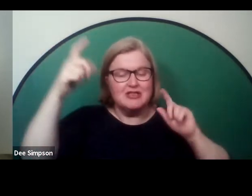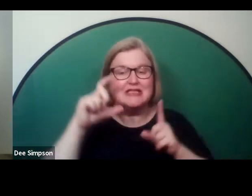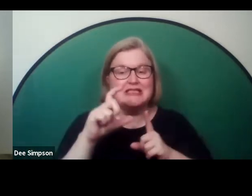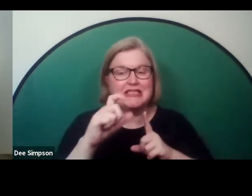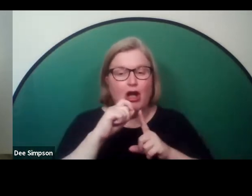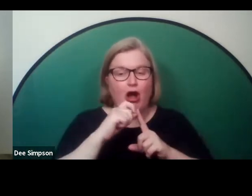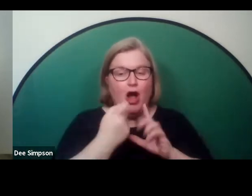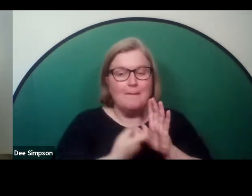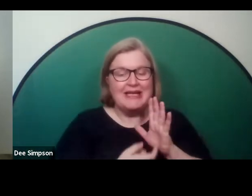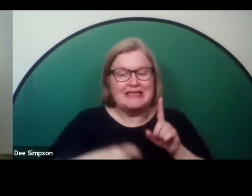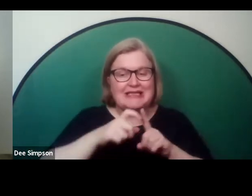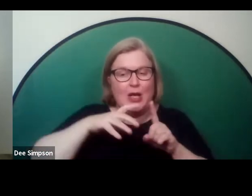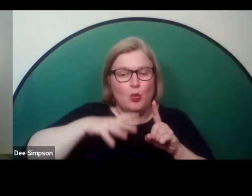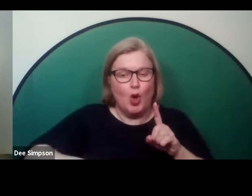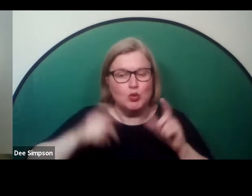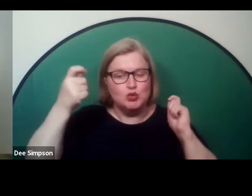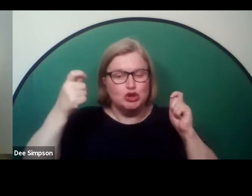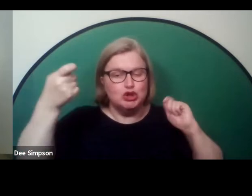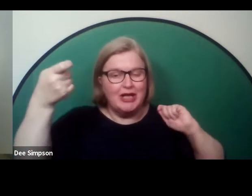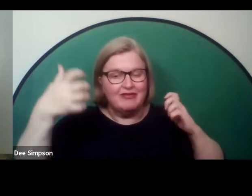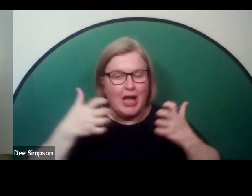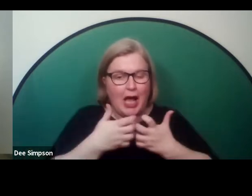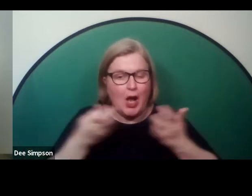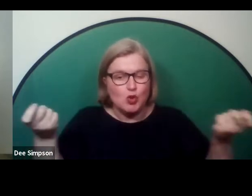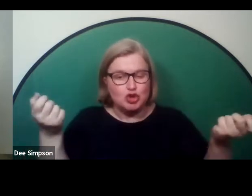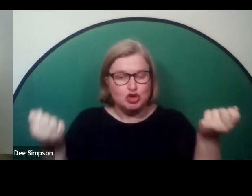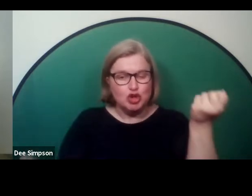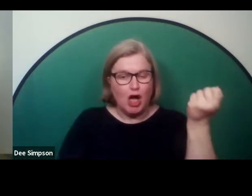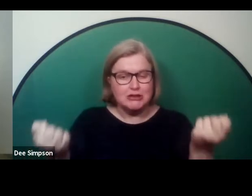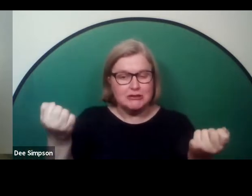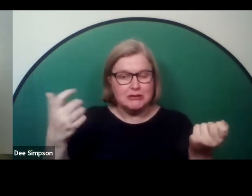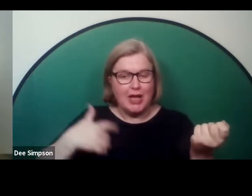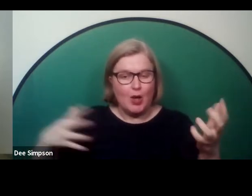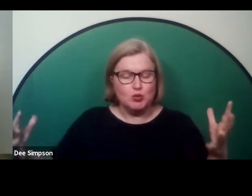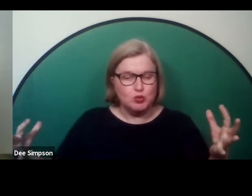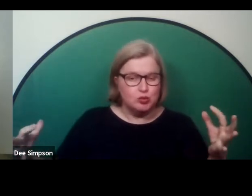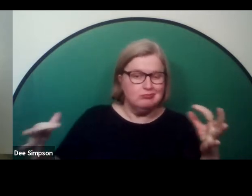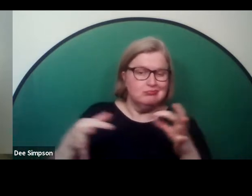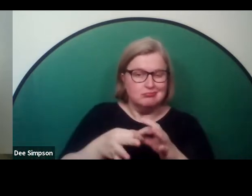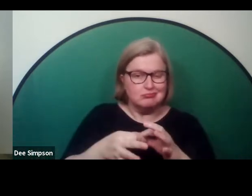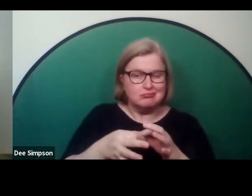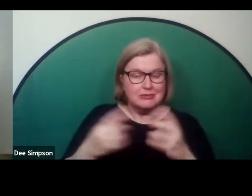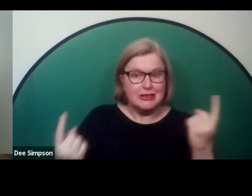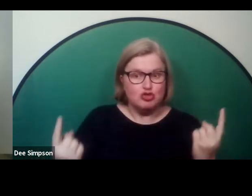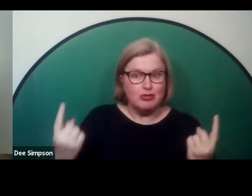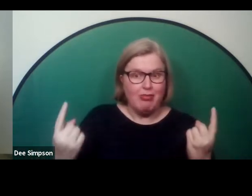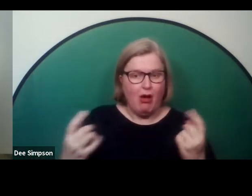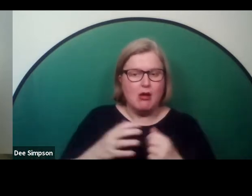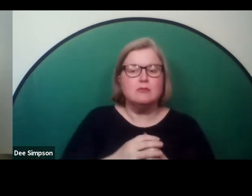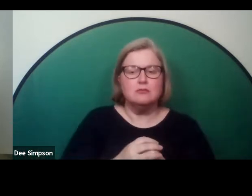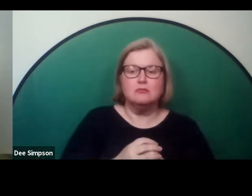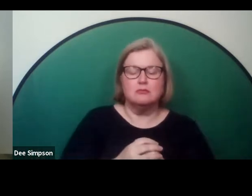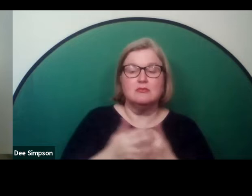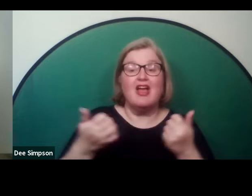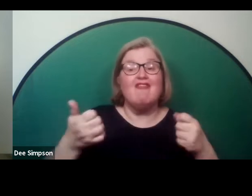for. So we need to really think about how those justice movements can be brought together more closely. And the final point, so again,